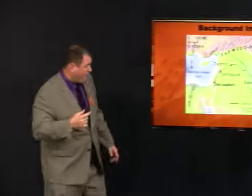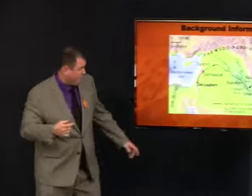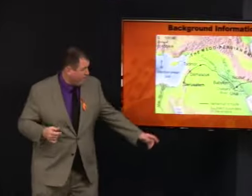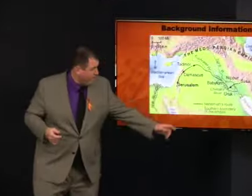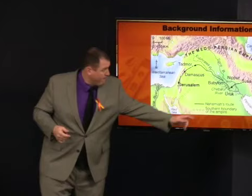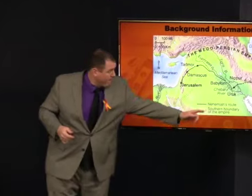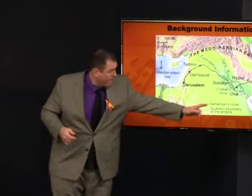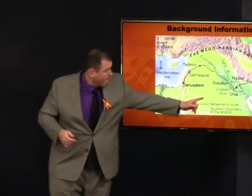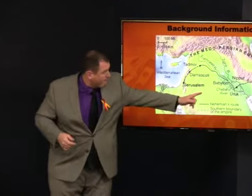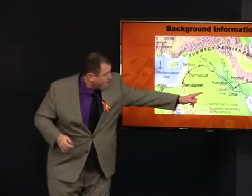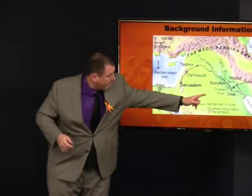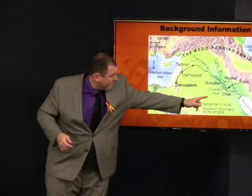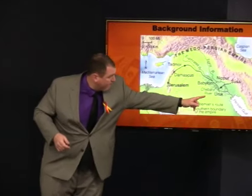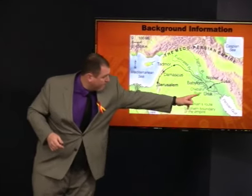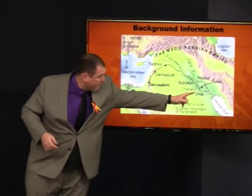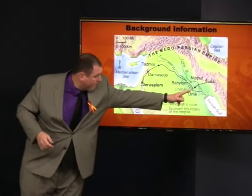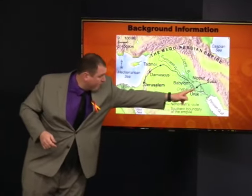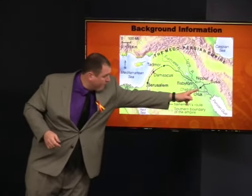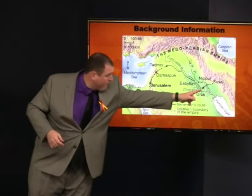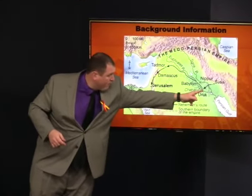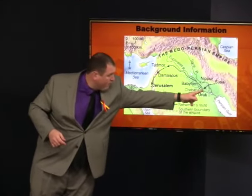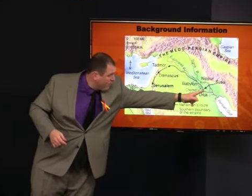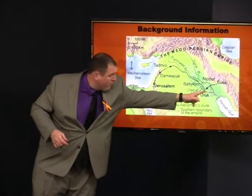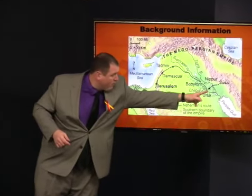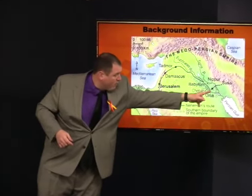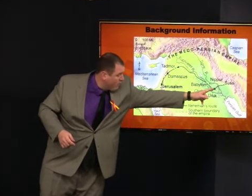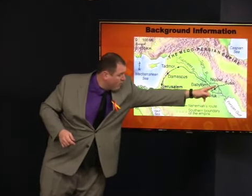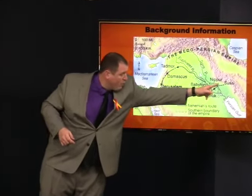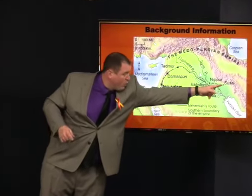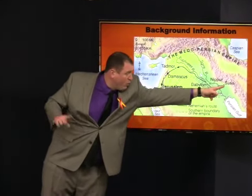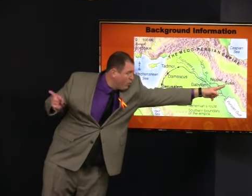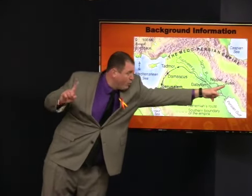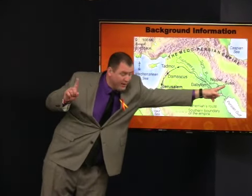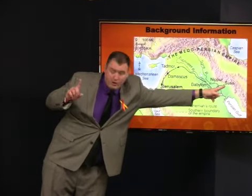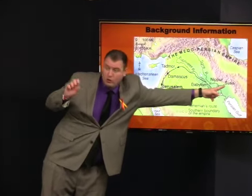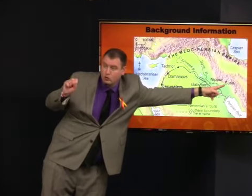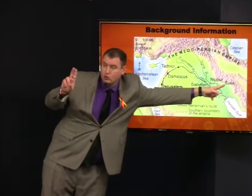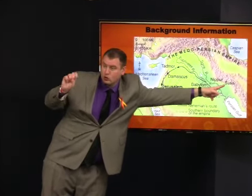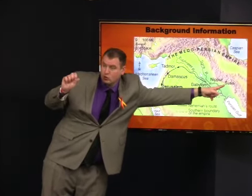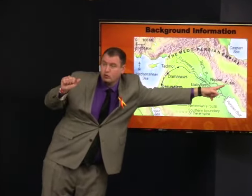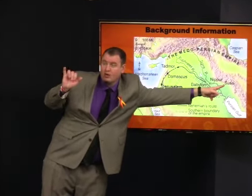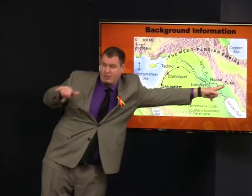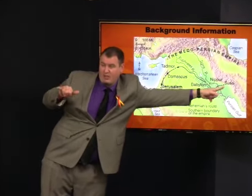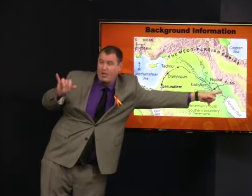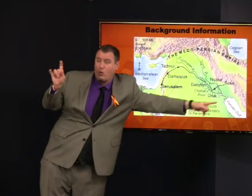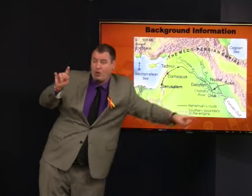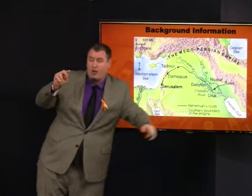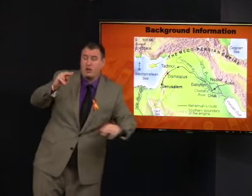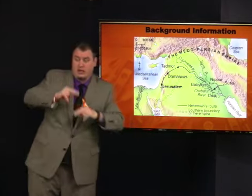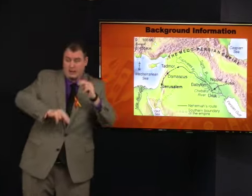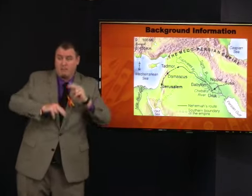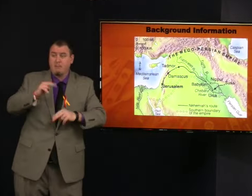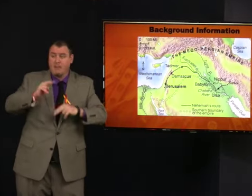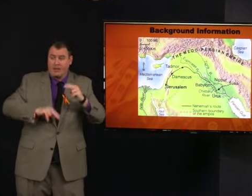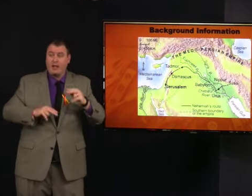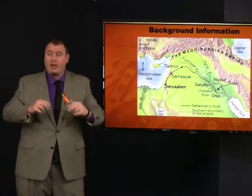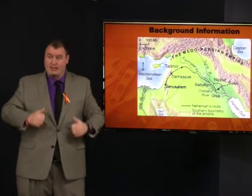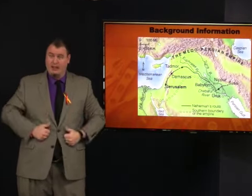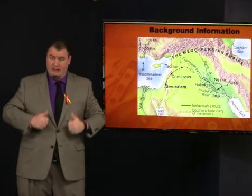Let's look at this map here. So right here is Susa. That is where Nehemiah